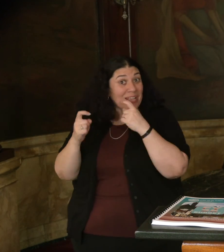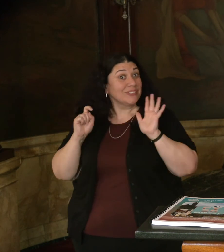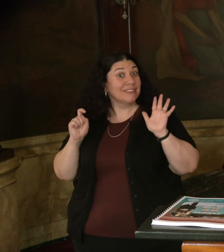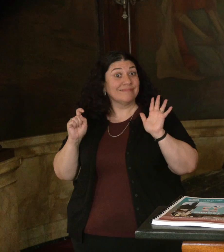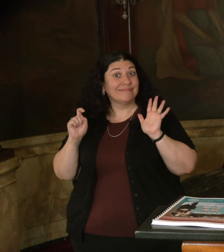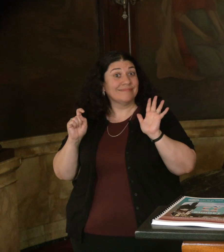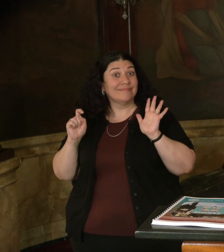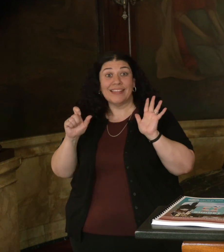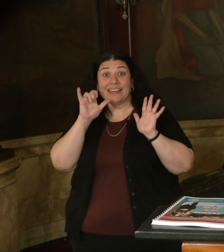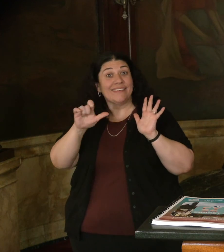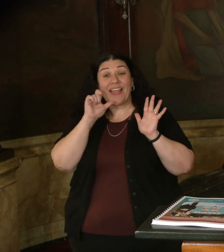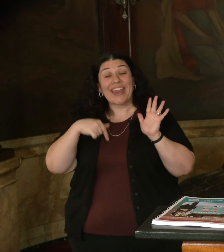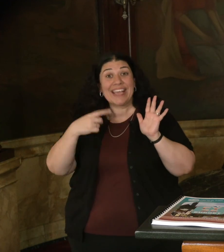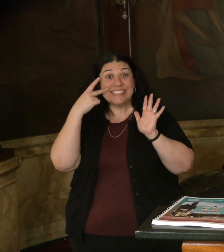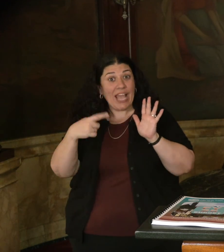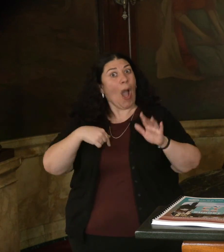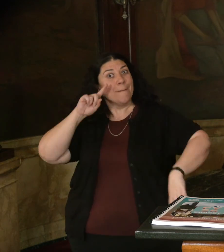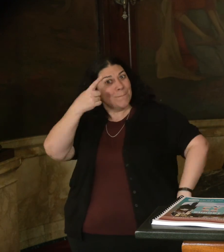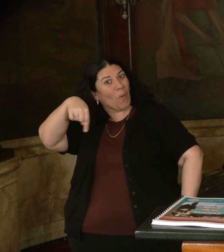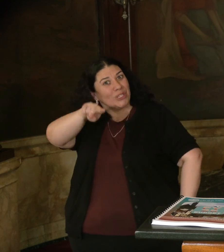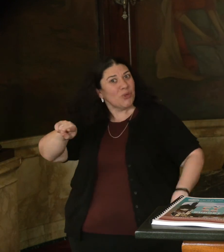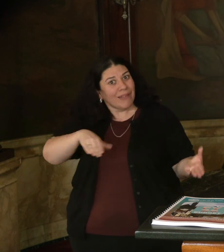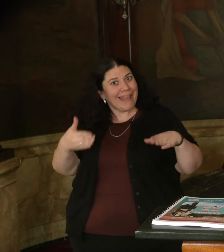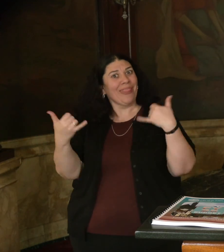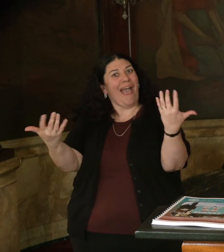there? Not that I see. Good, I bored everybody to